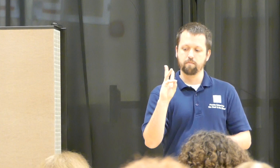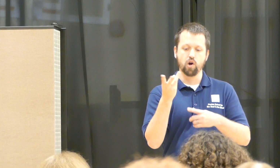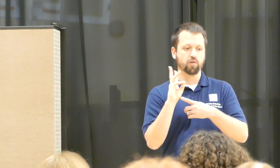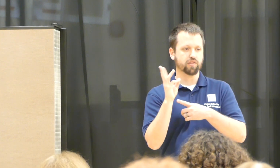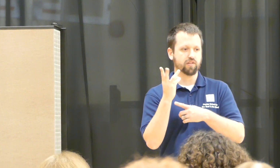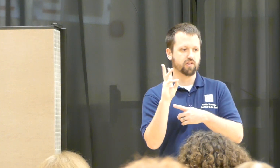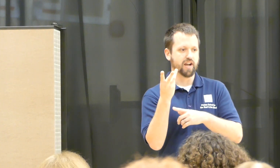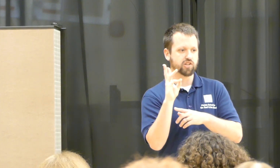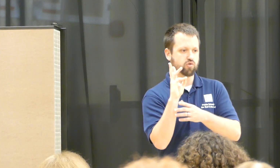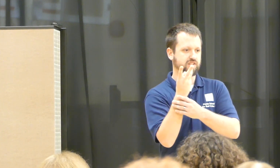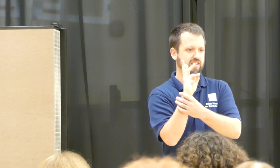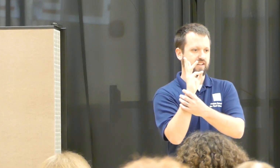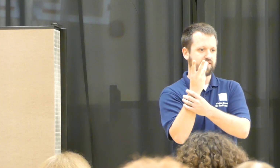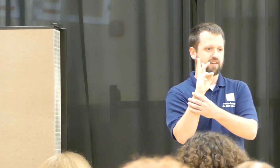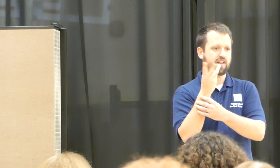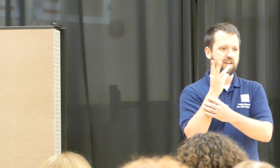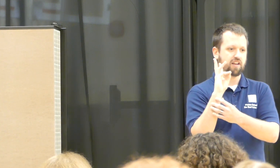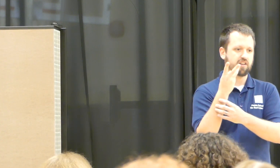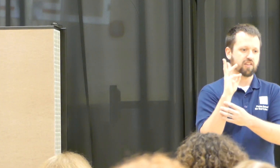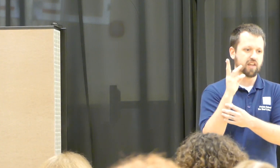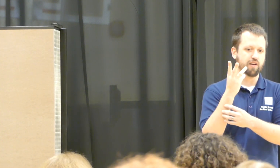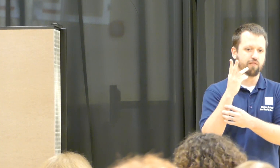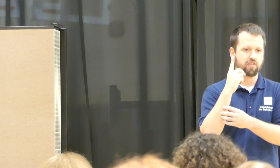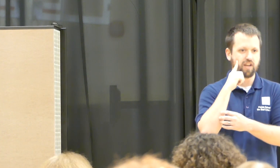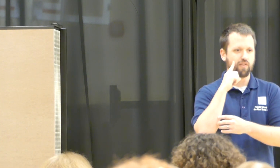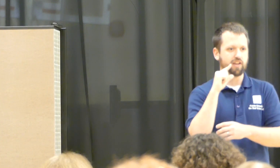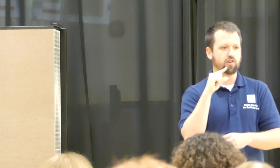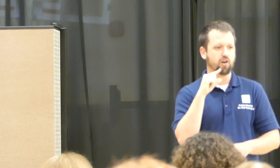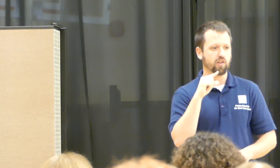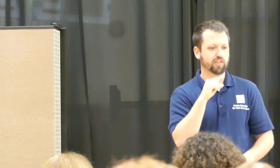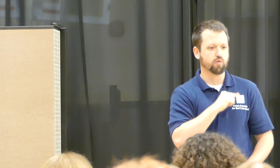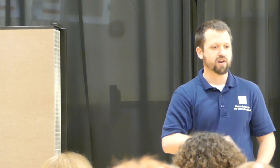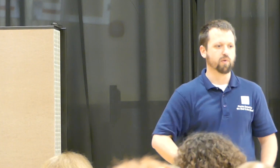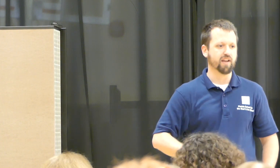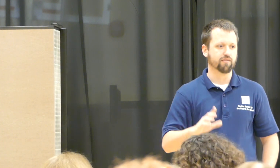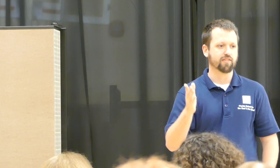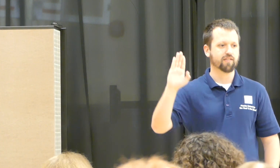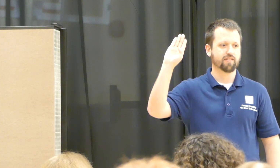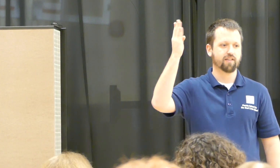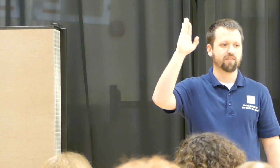Both. You're actually twisting it. Think of like, you know, like queen waves.